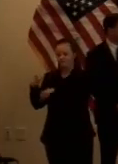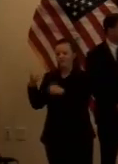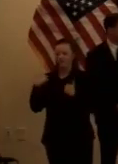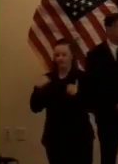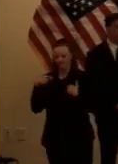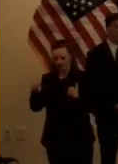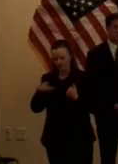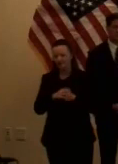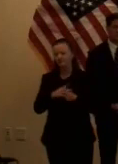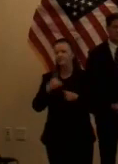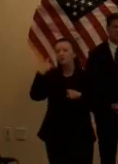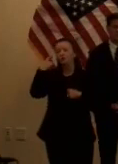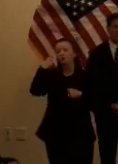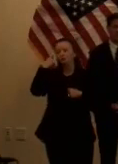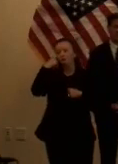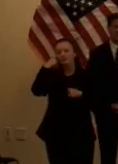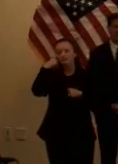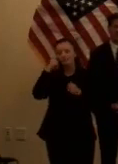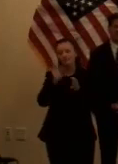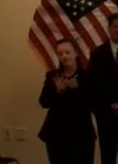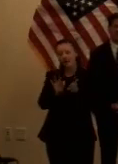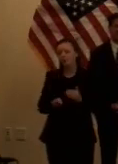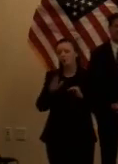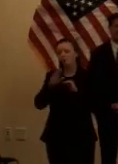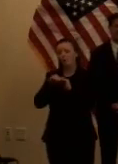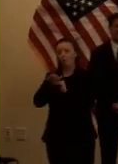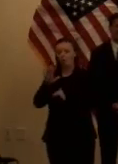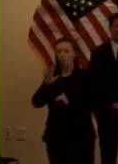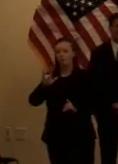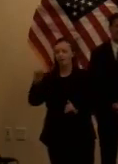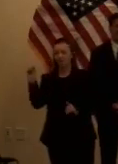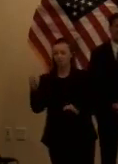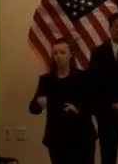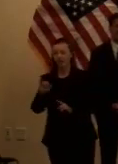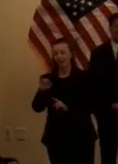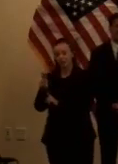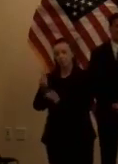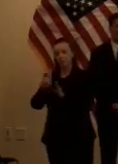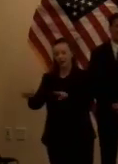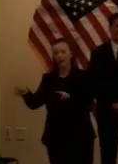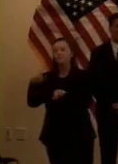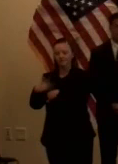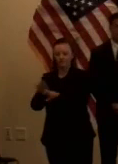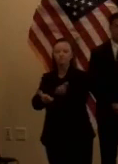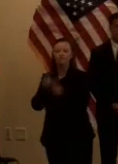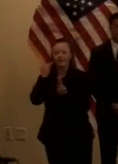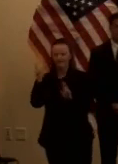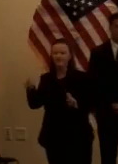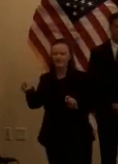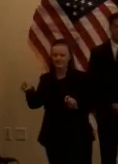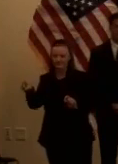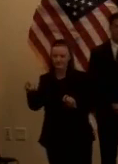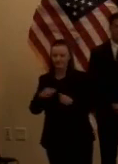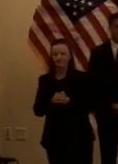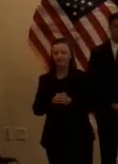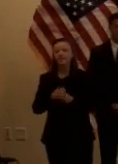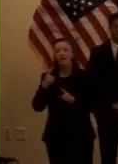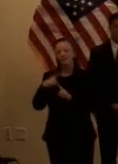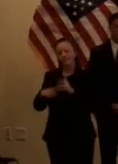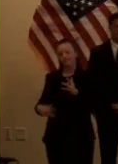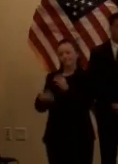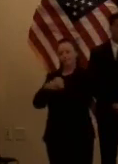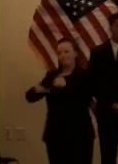have currently over 25% of our ICU beds in the state available for Arizonans who need them, and with some of the surge capacity